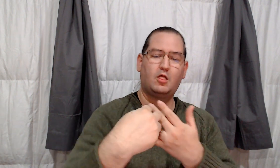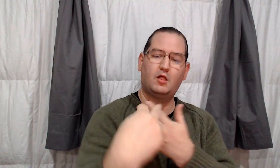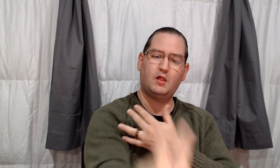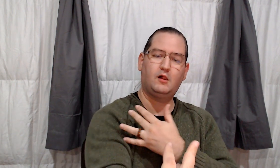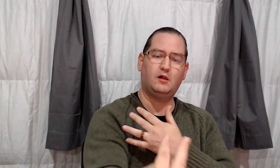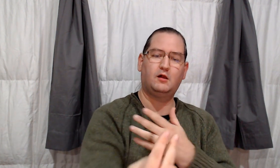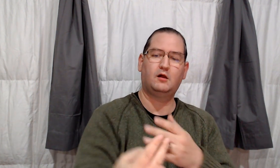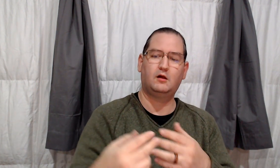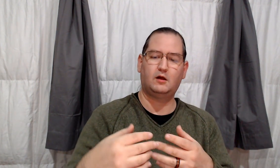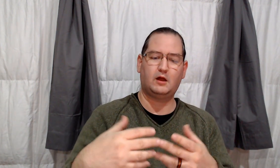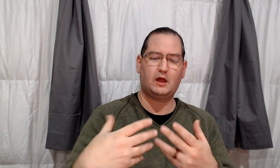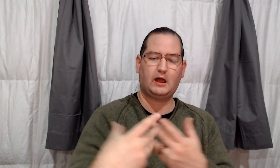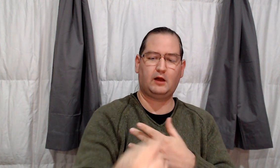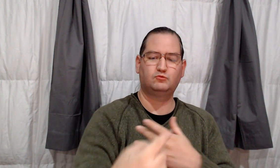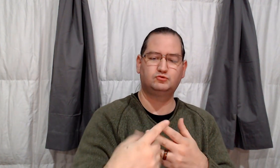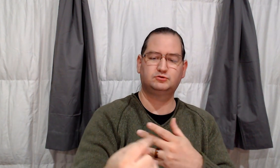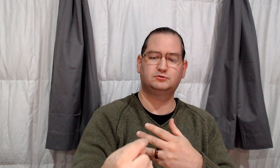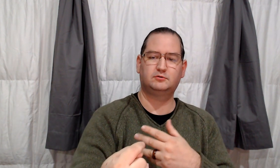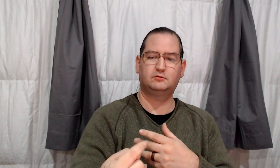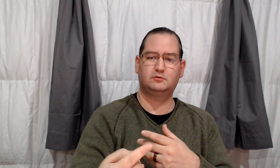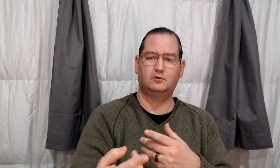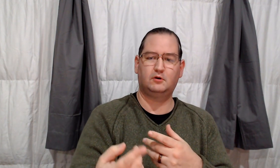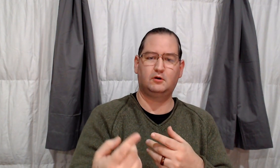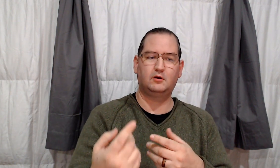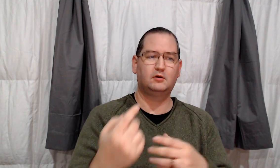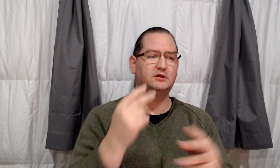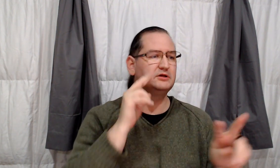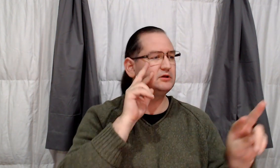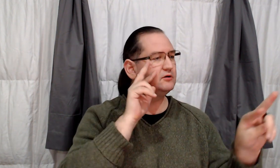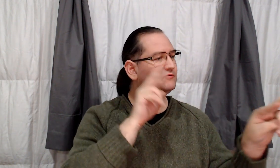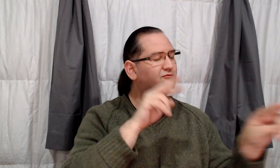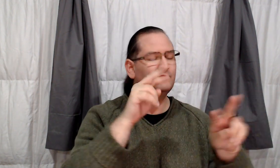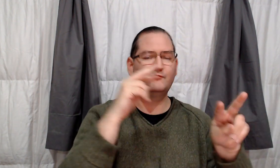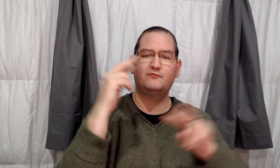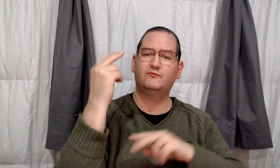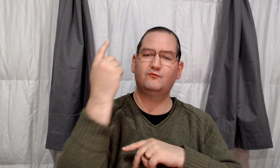See the face of the people you love, people that love you. Feel that love right now.